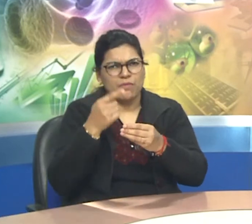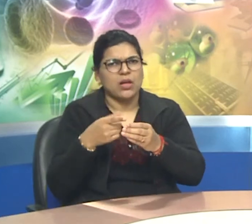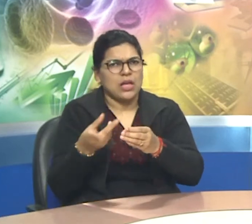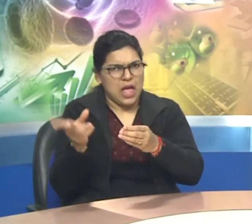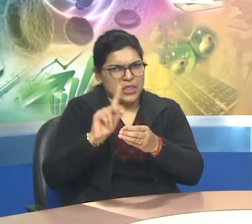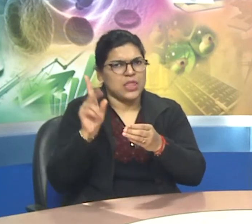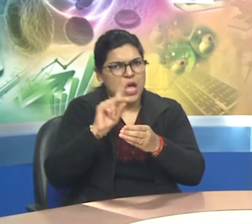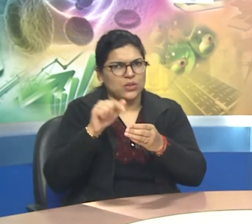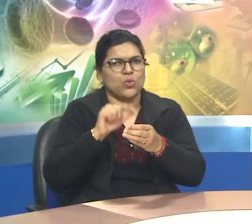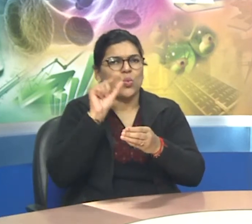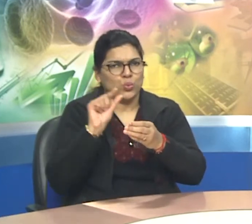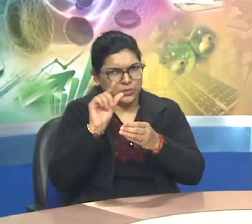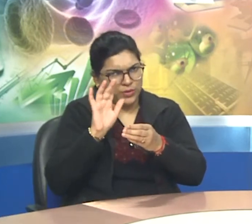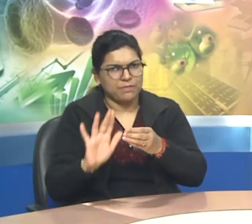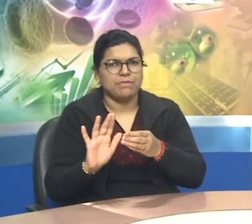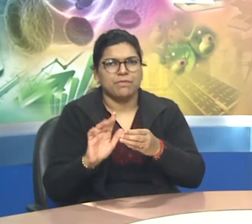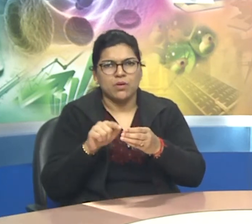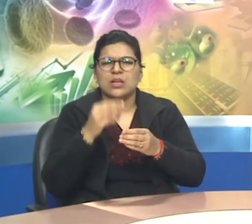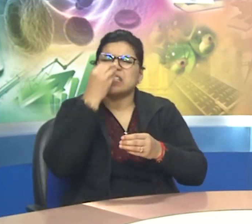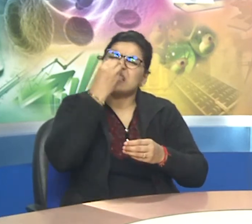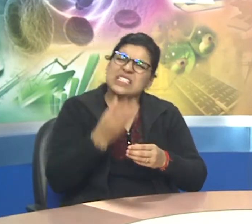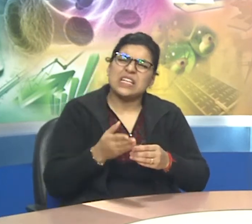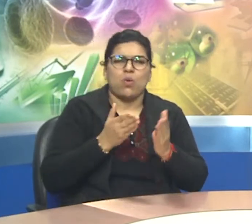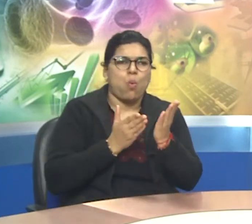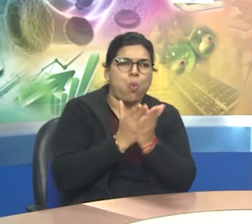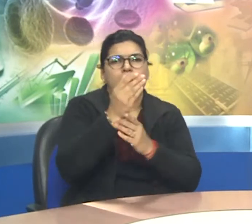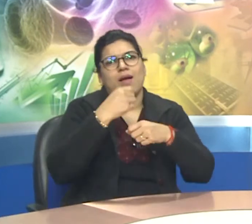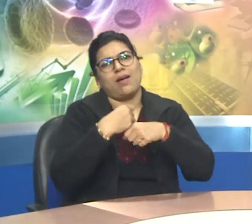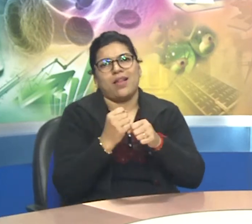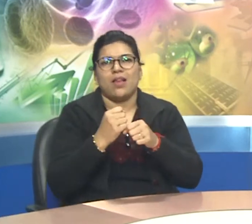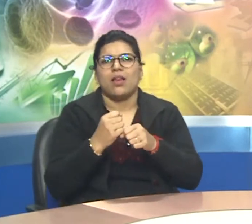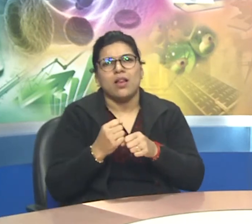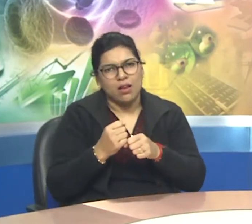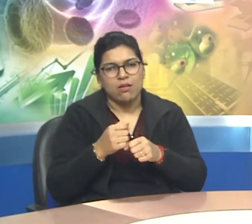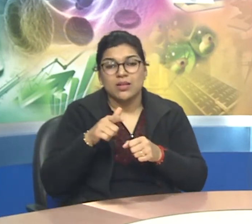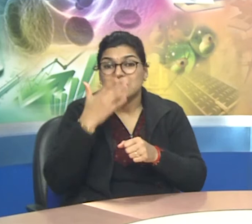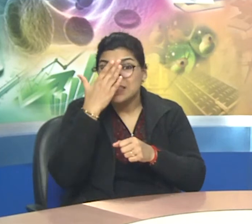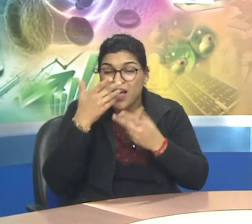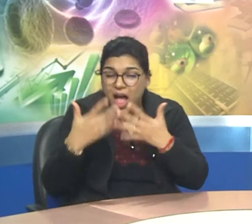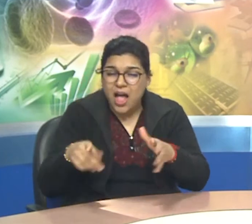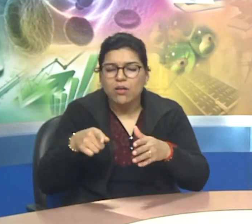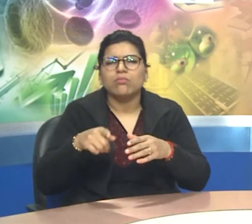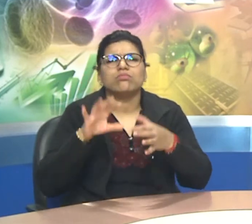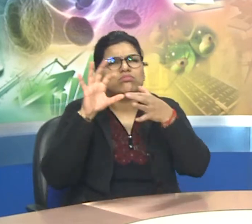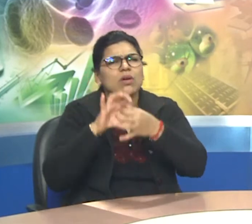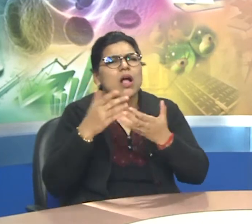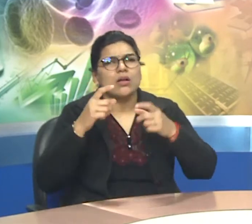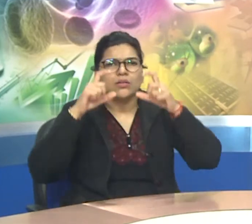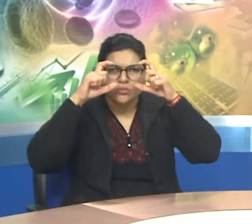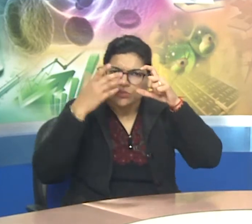is to use glass bottles as often as possible.